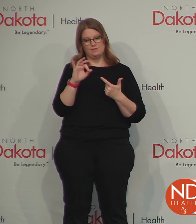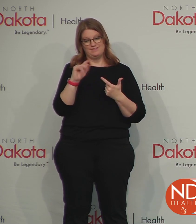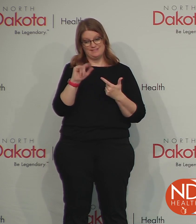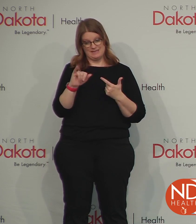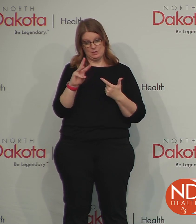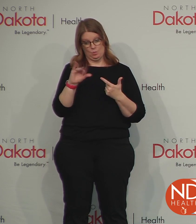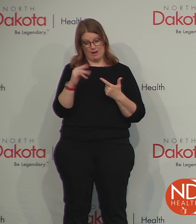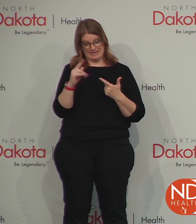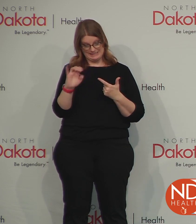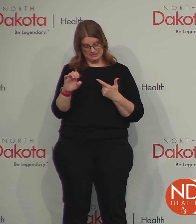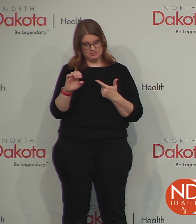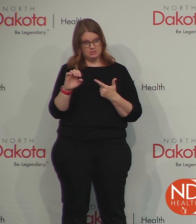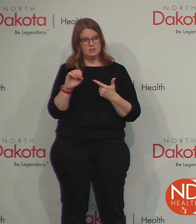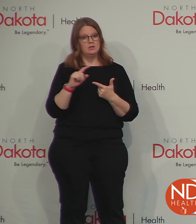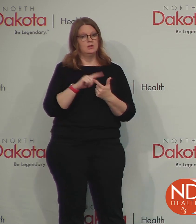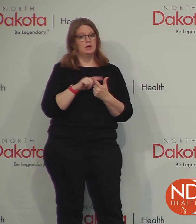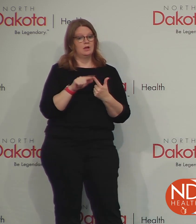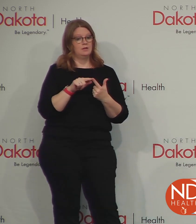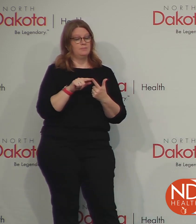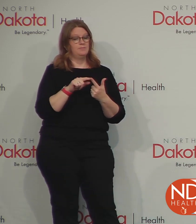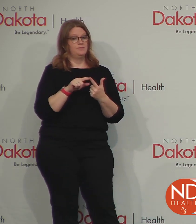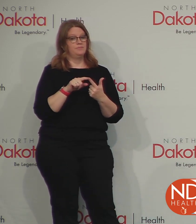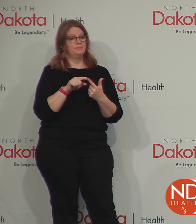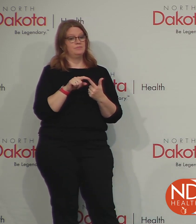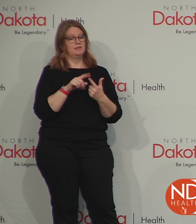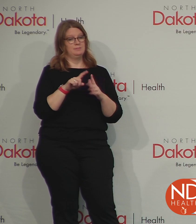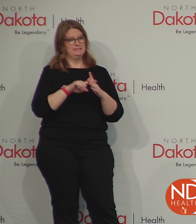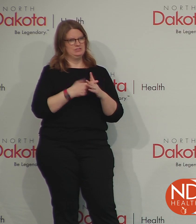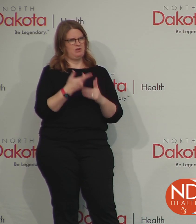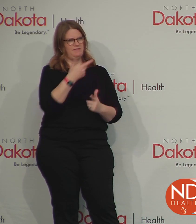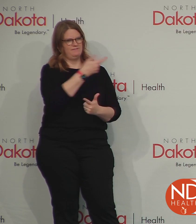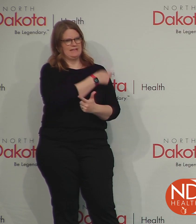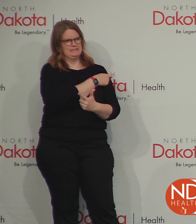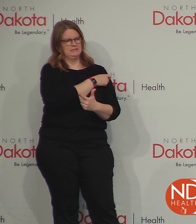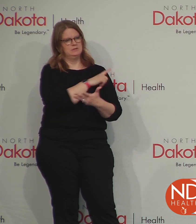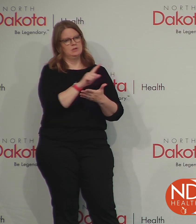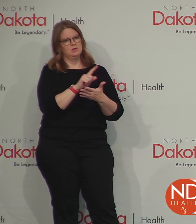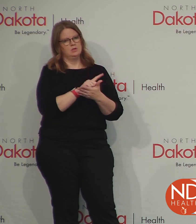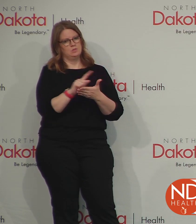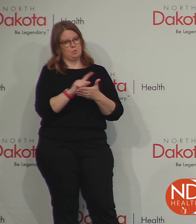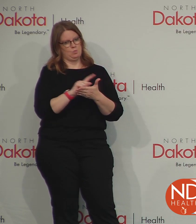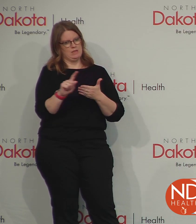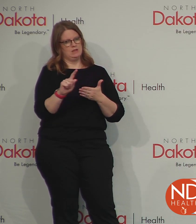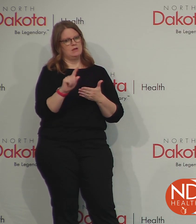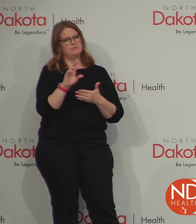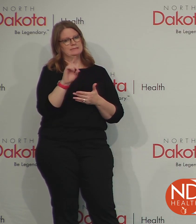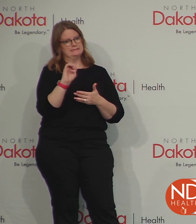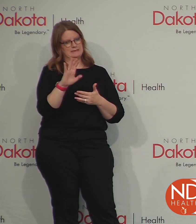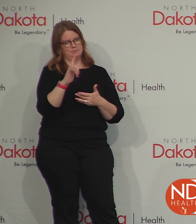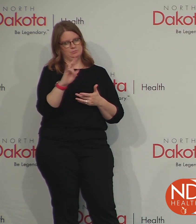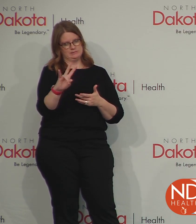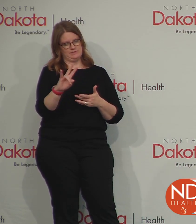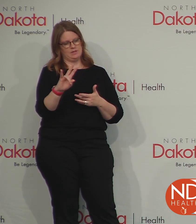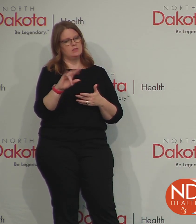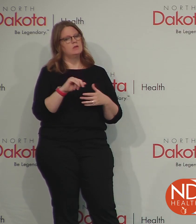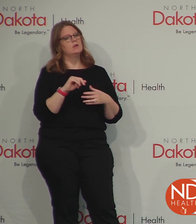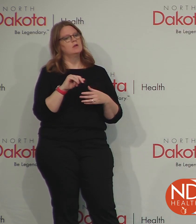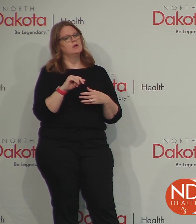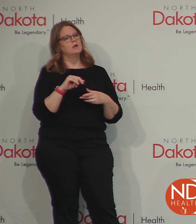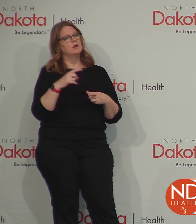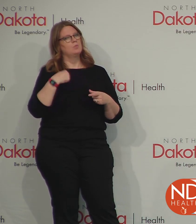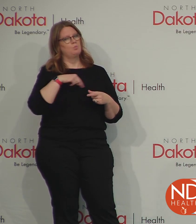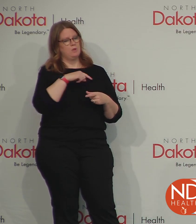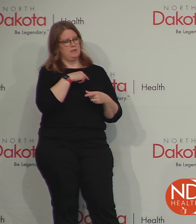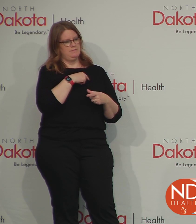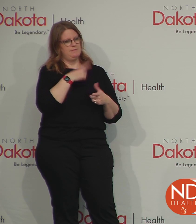program. They will be starting vaccinations on the week of December 27th, and we have been told